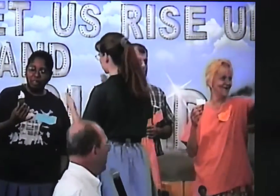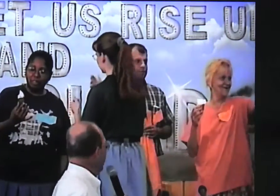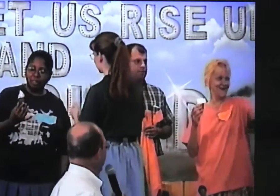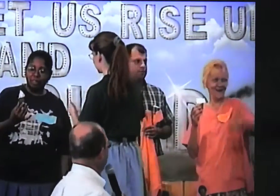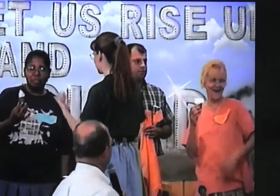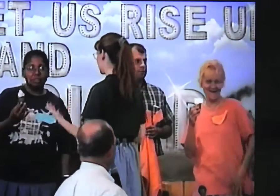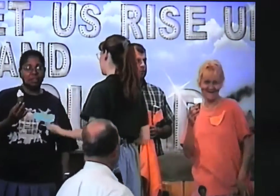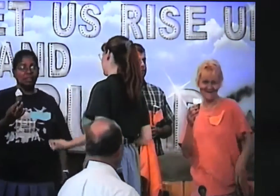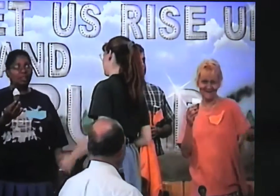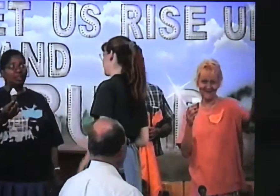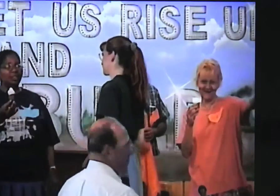everything, okay?